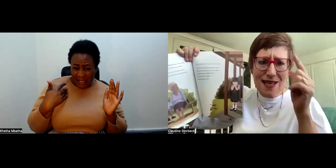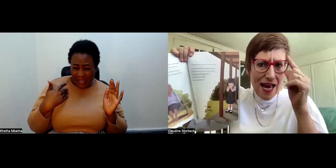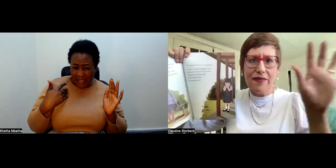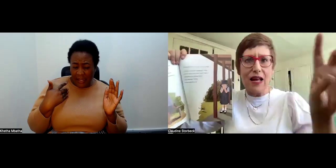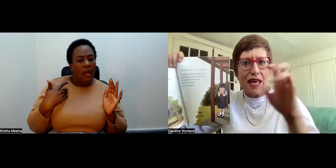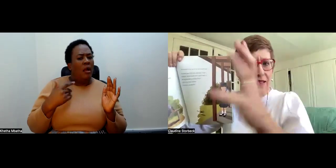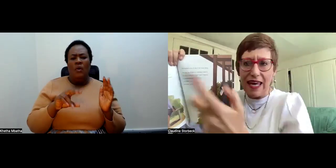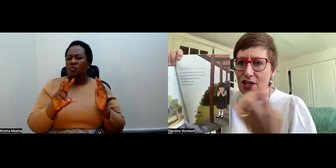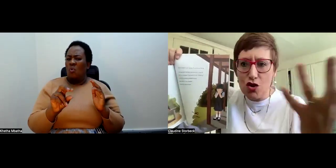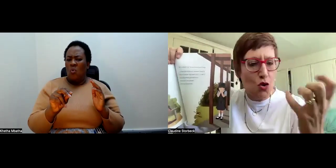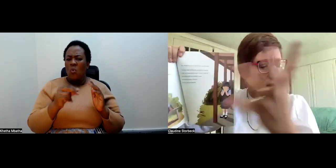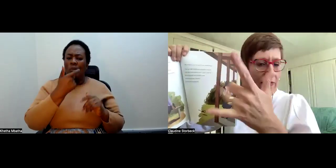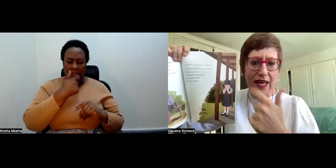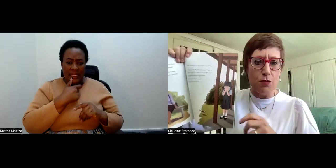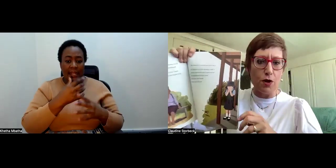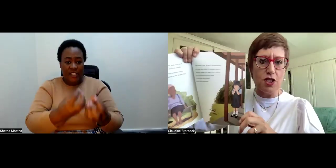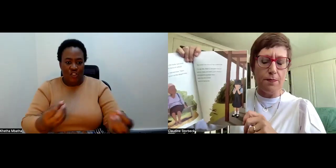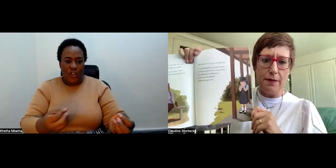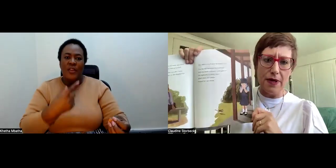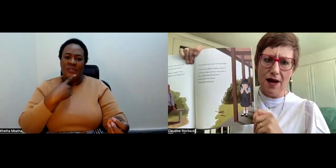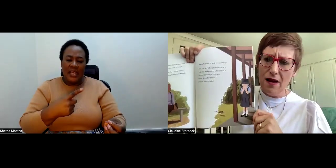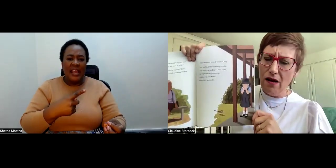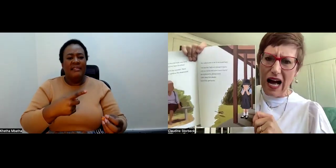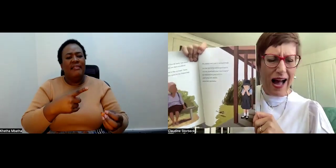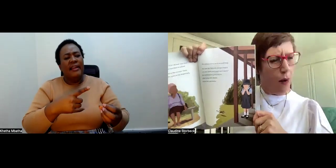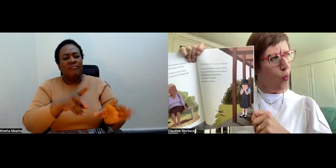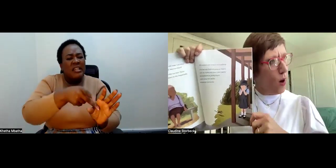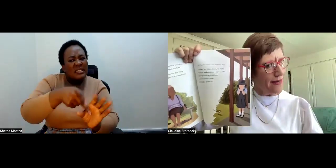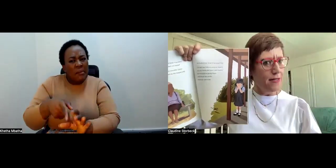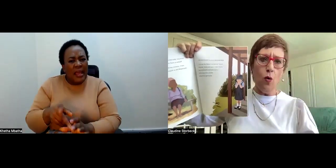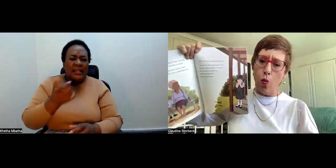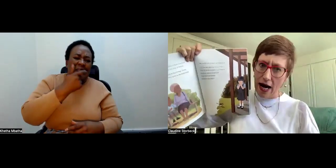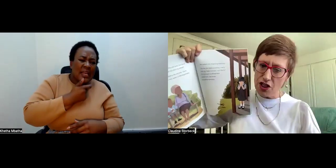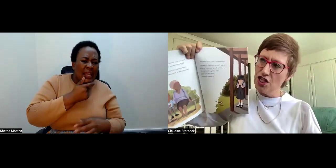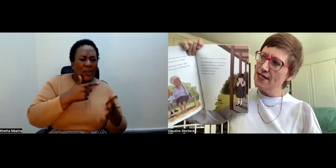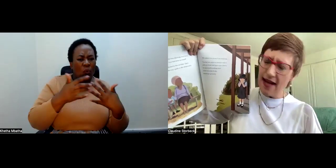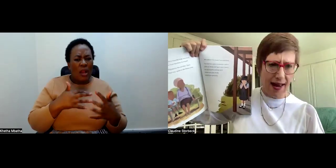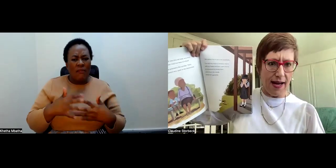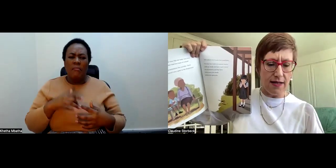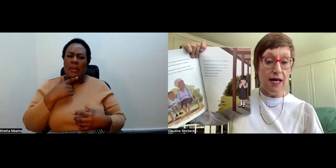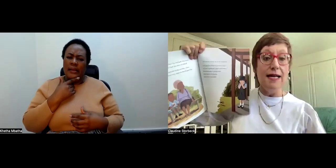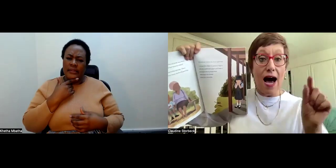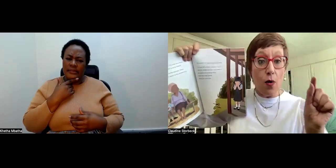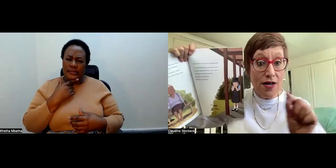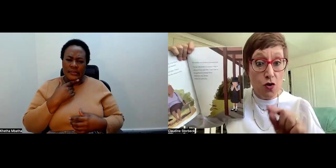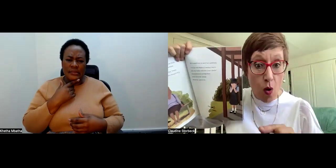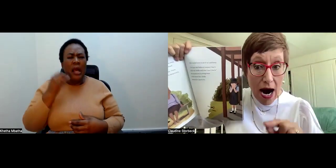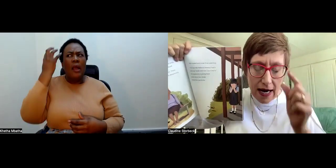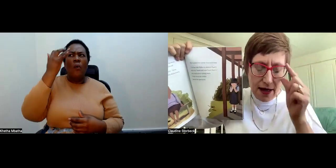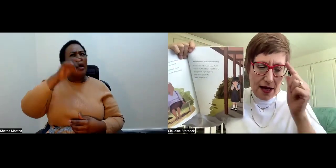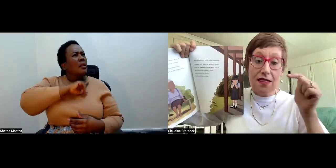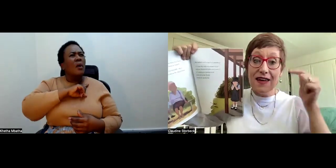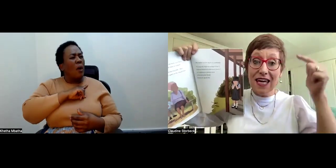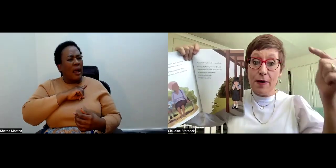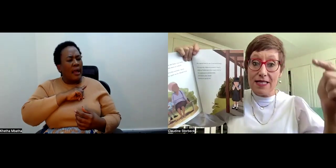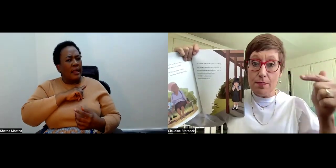No, she's sad. And get the kids to talk, get the kids to participate. But I wonder why she's sad. Now, I wonder